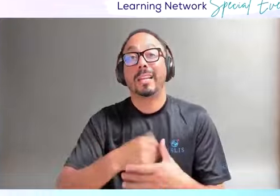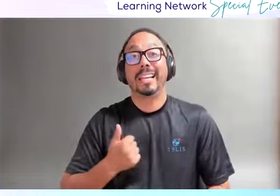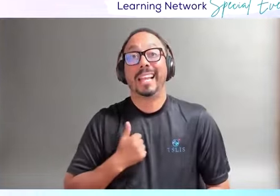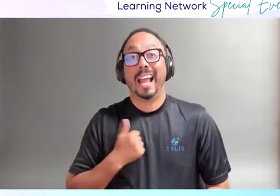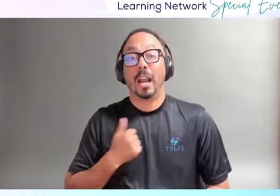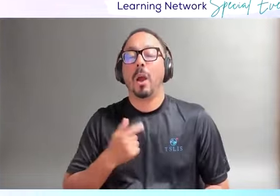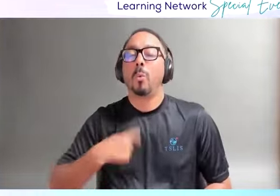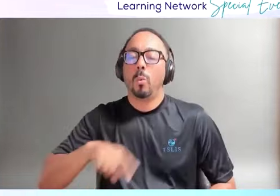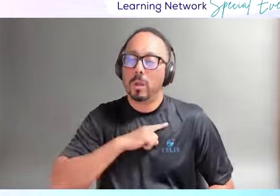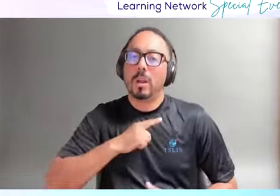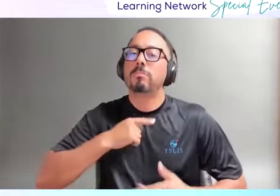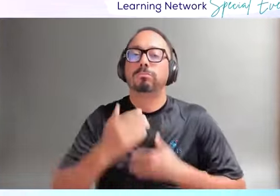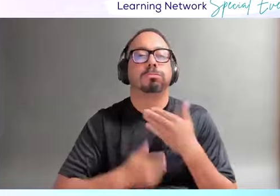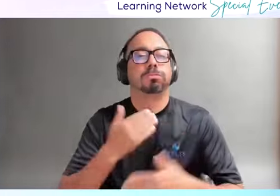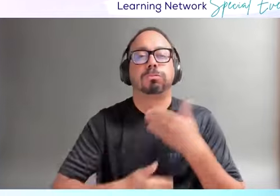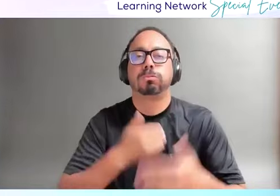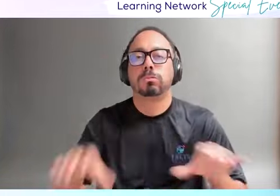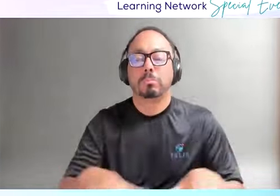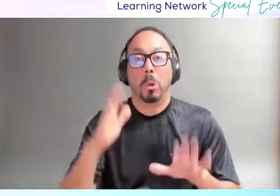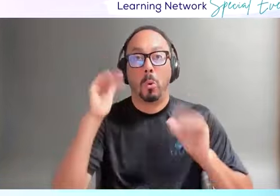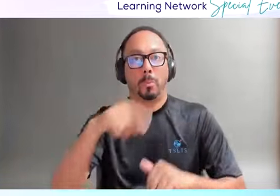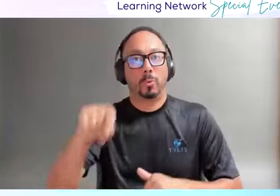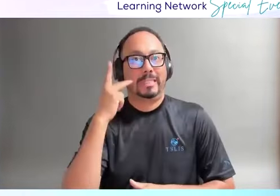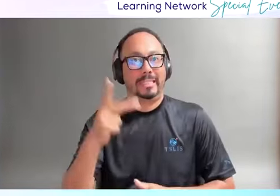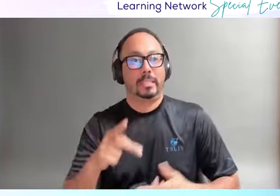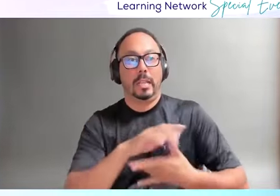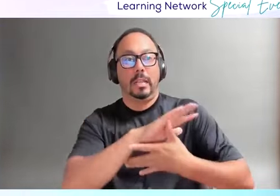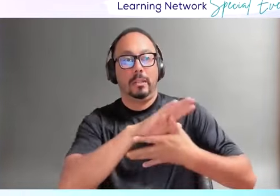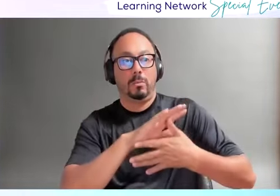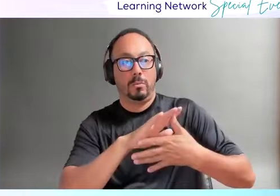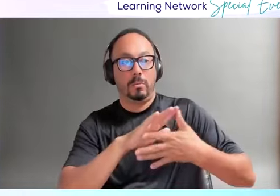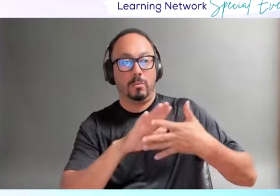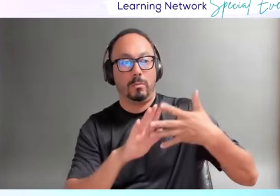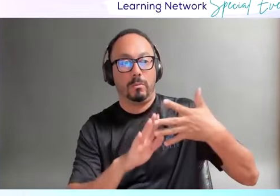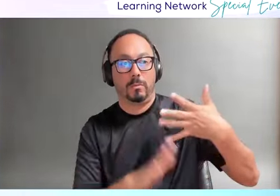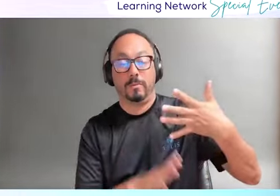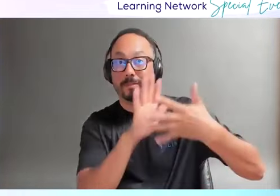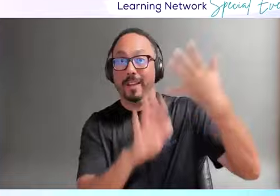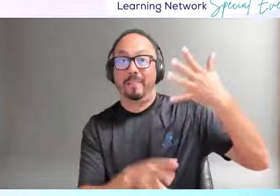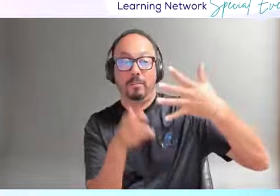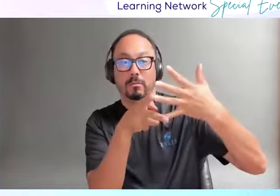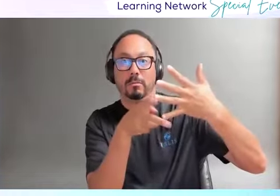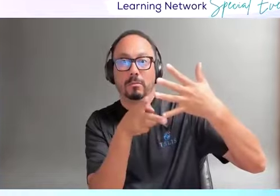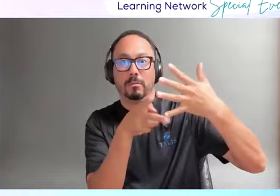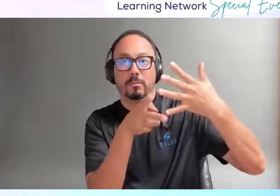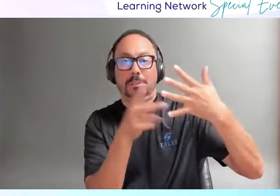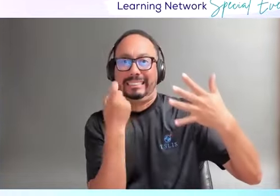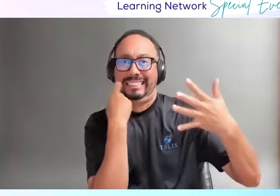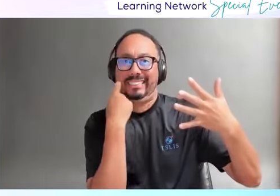especially the last two, which are more recent and available. But I just want to recognize that the LINK program